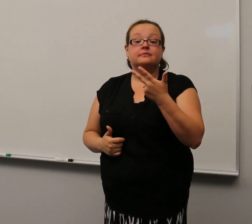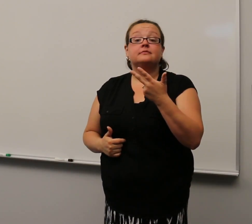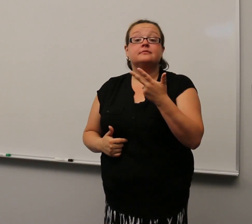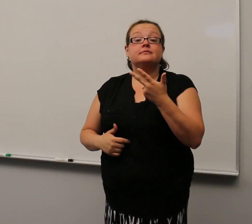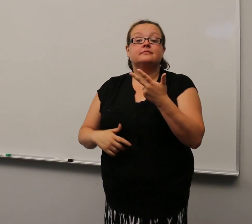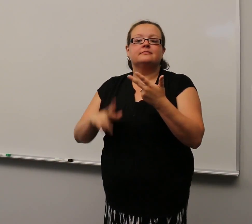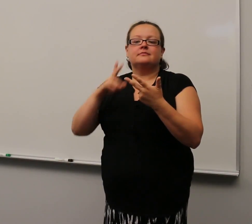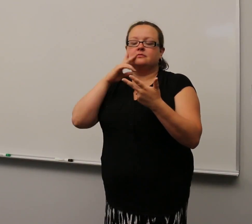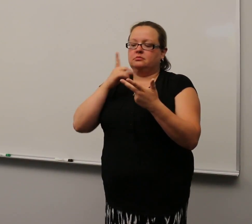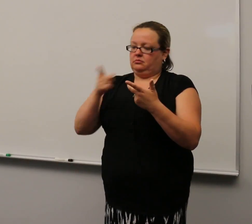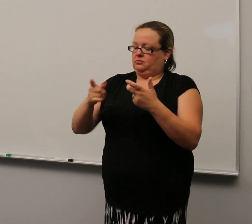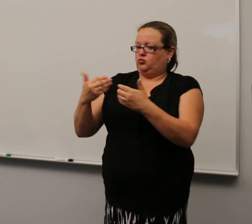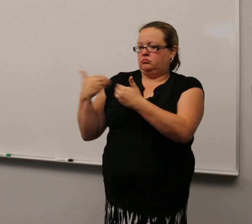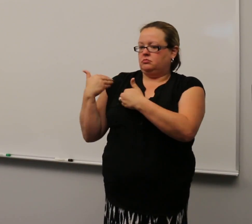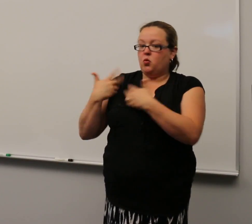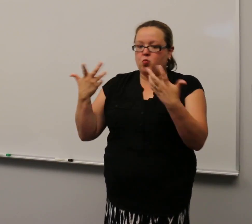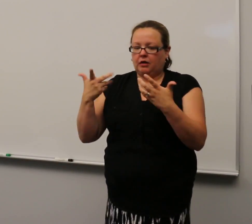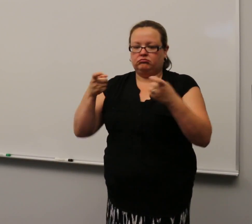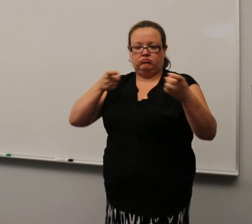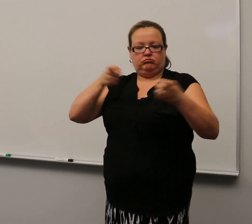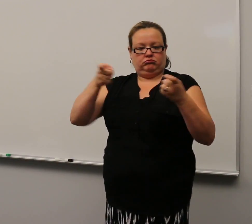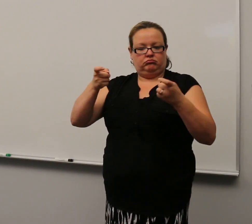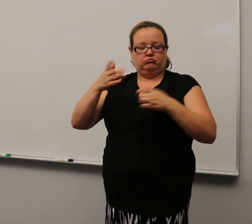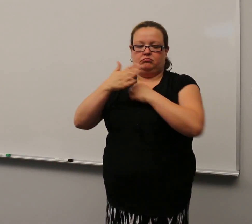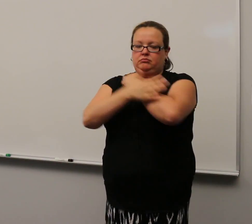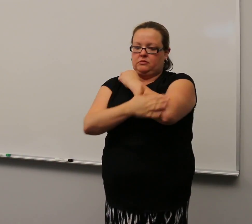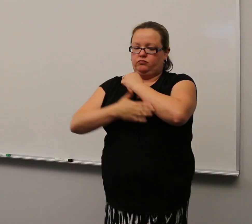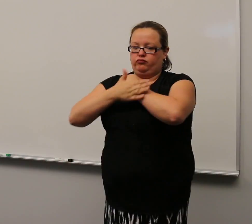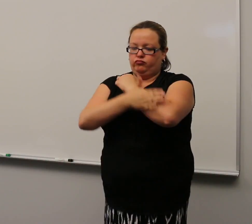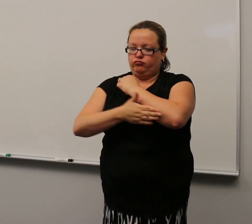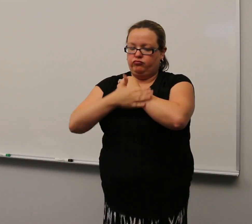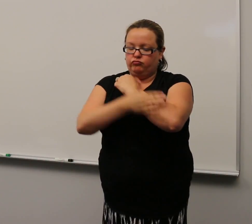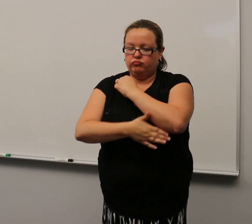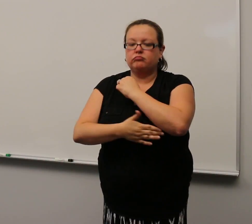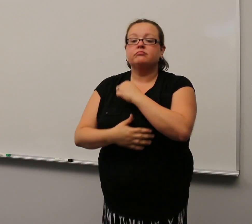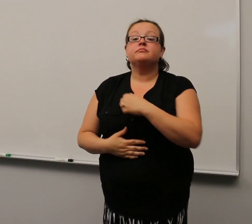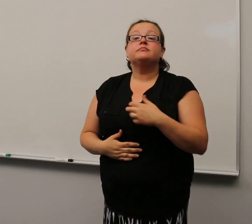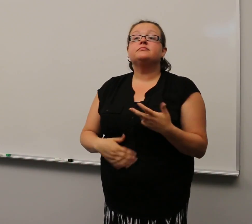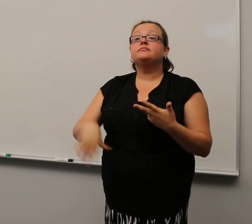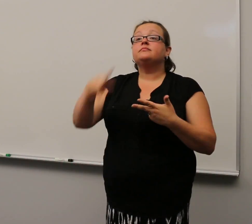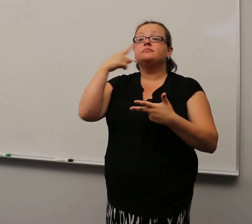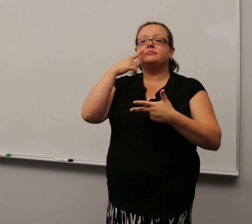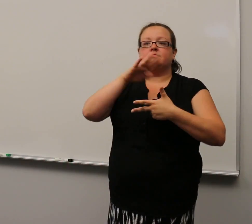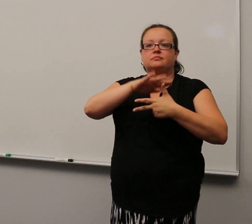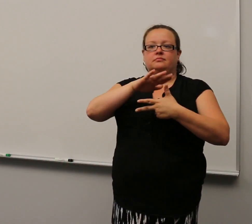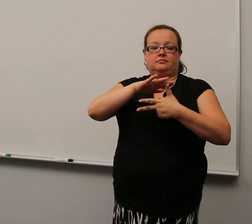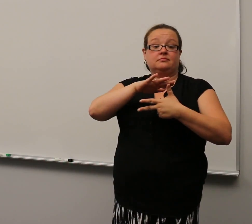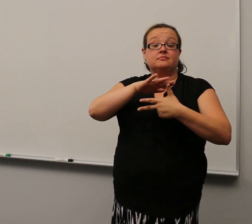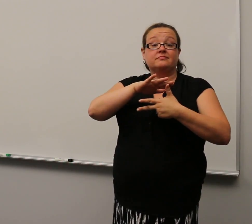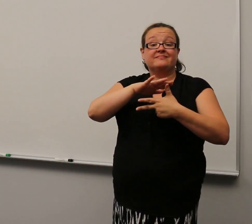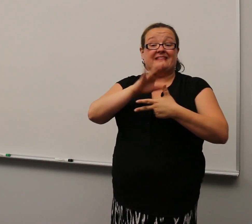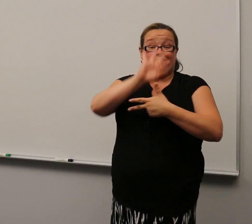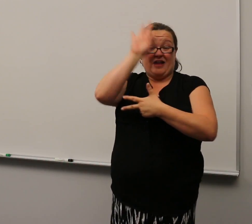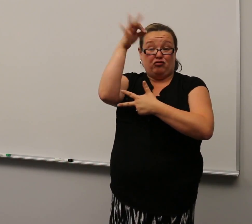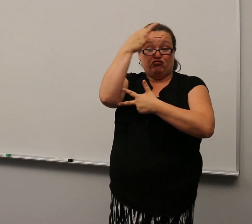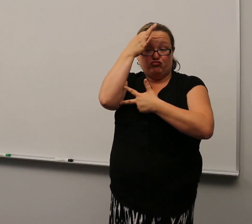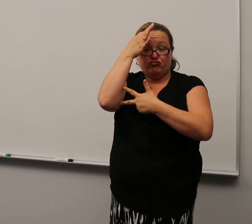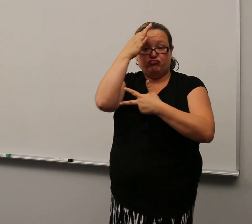are responsible for their province or territory, and local or municipal governments manage their city or town. So,